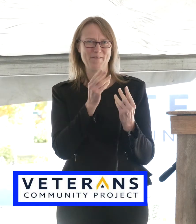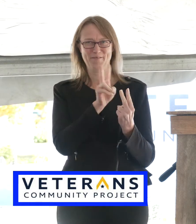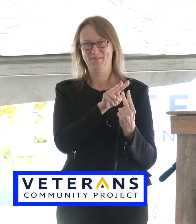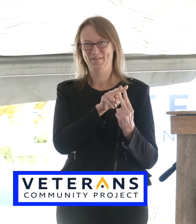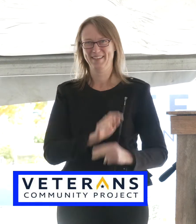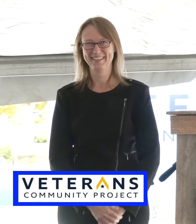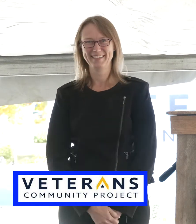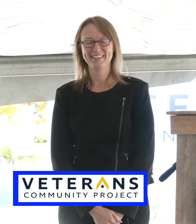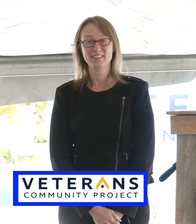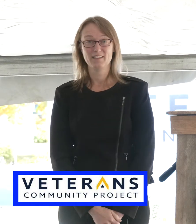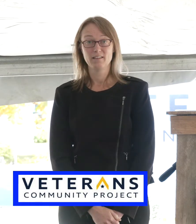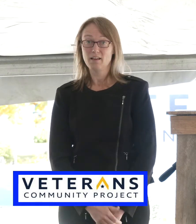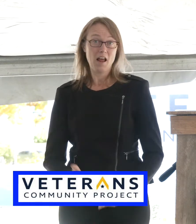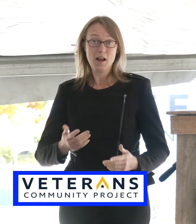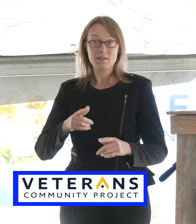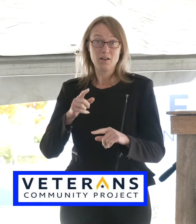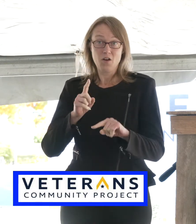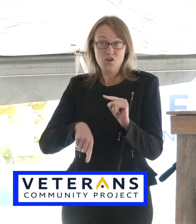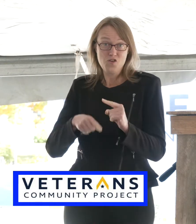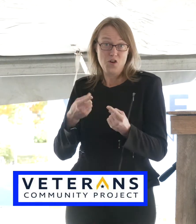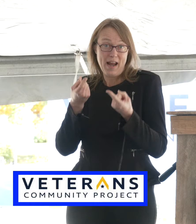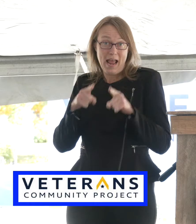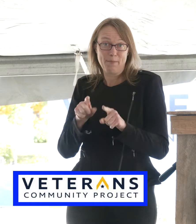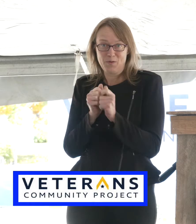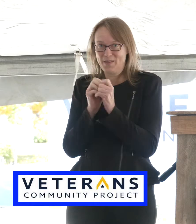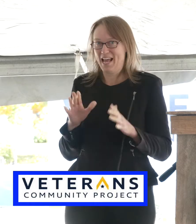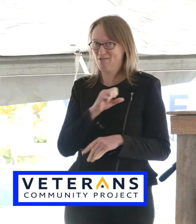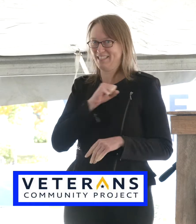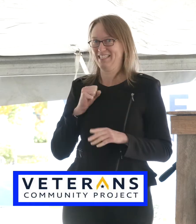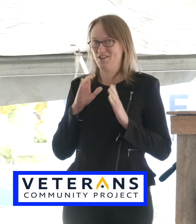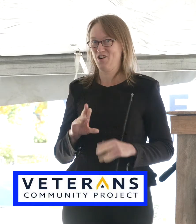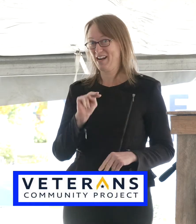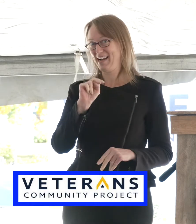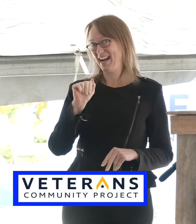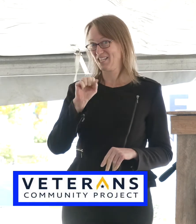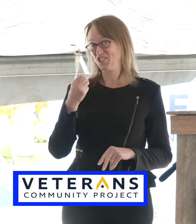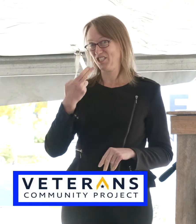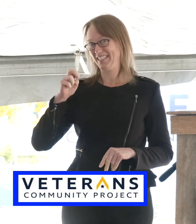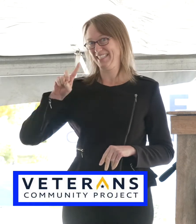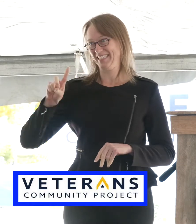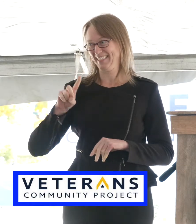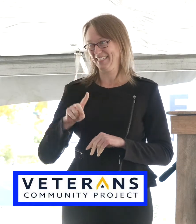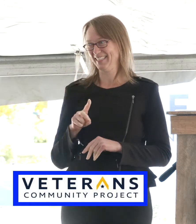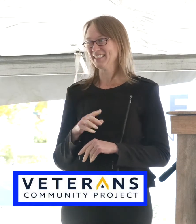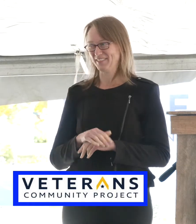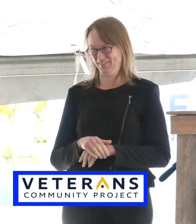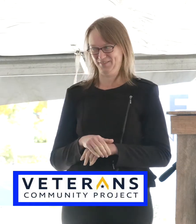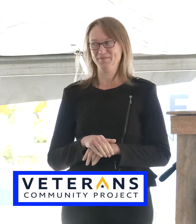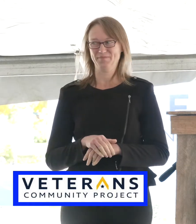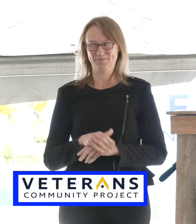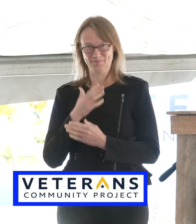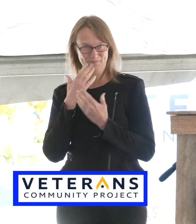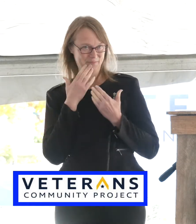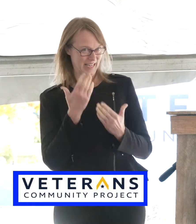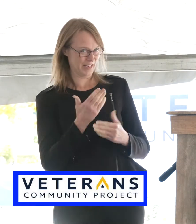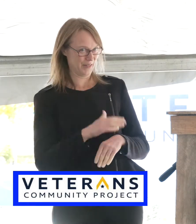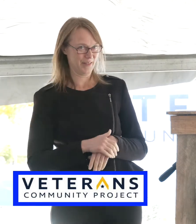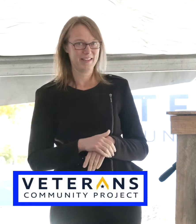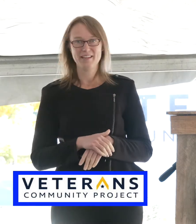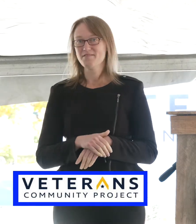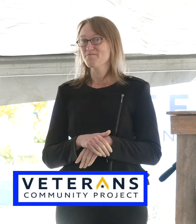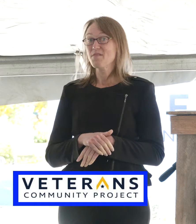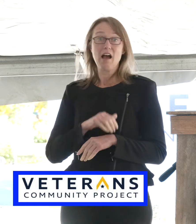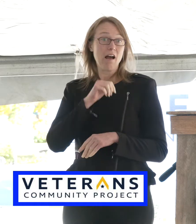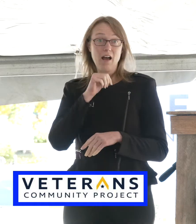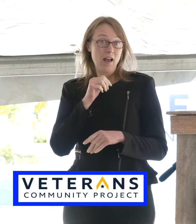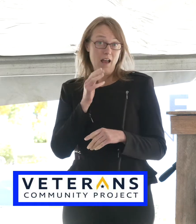It would not have happened without Senator Nasheed. There you go. It would not have